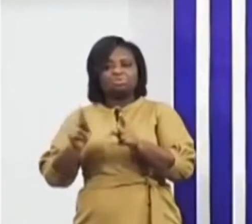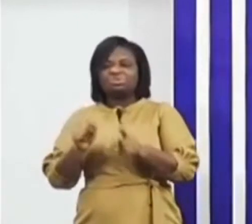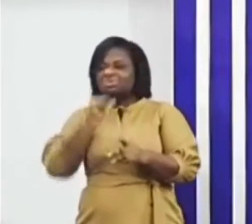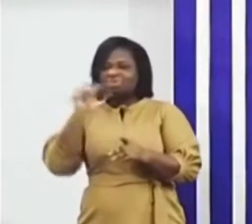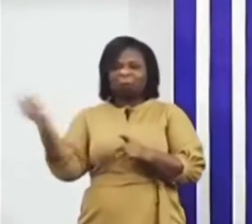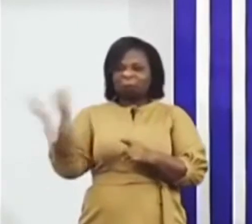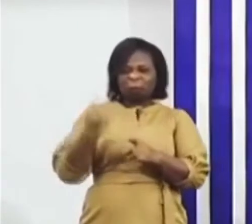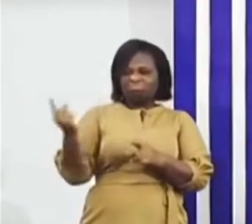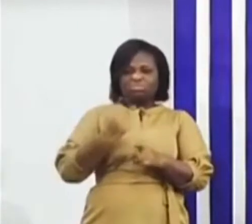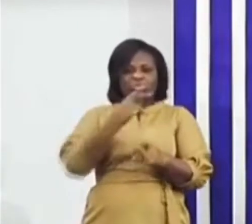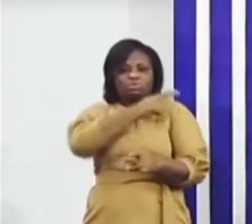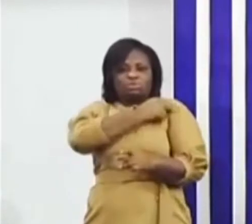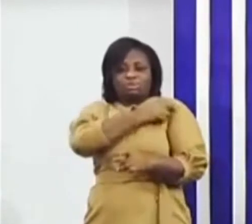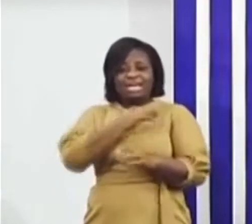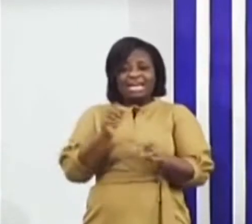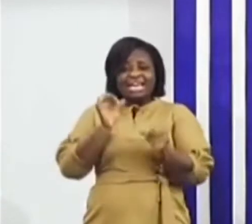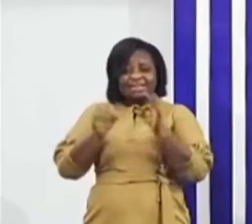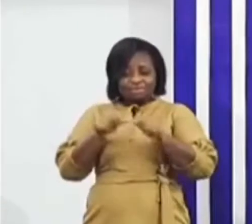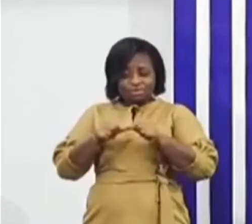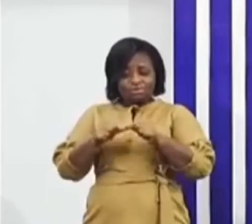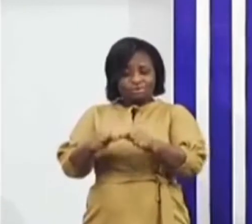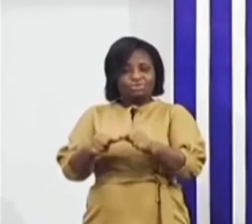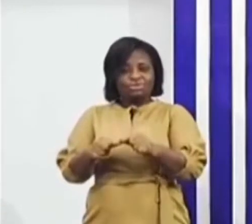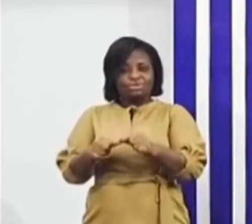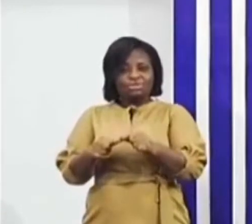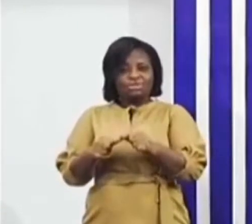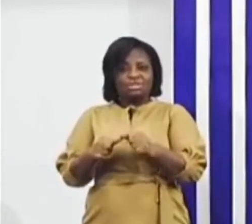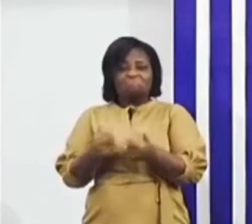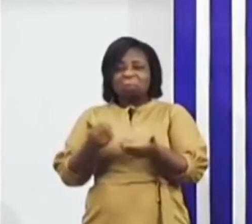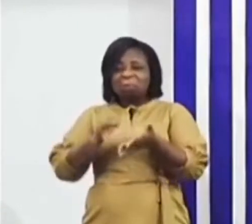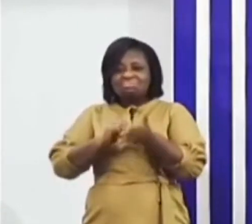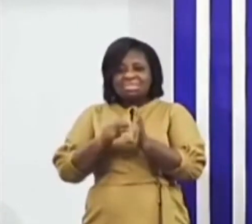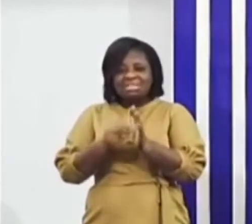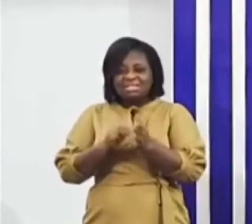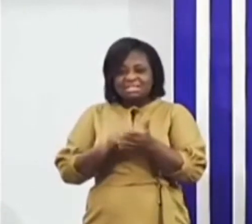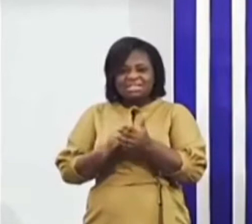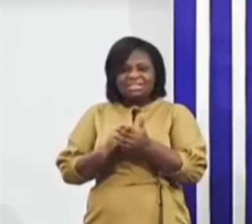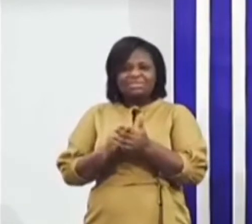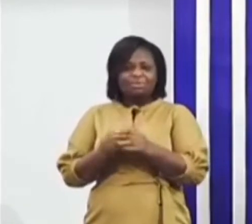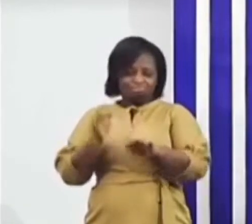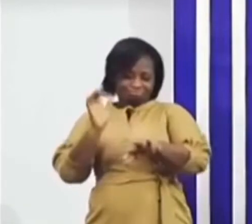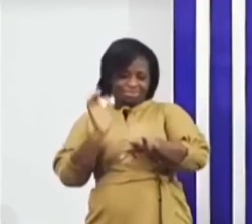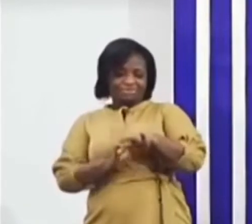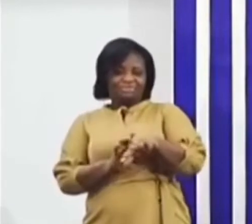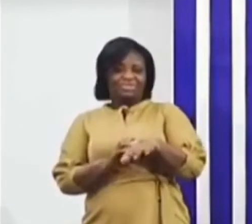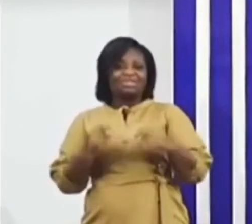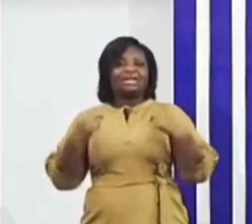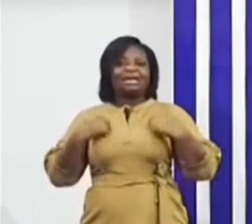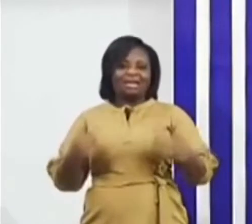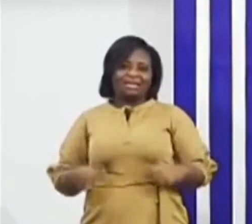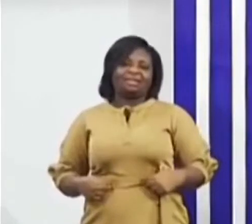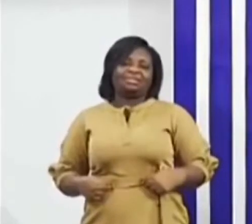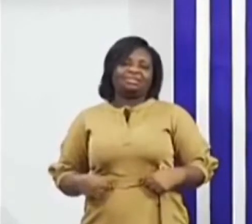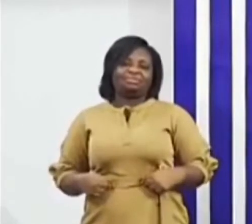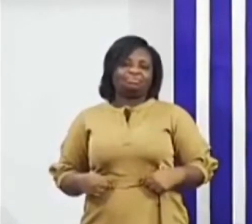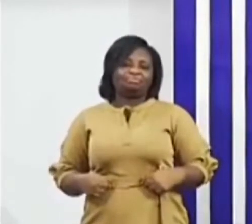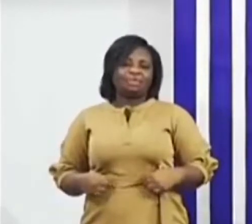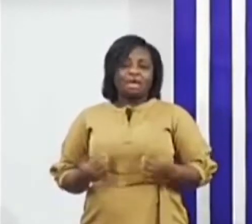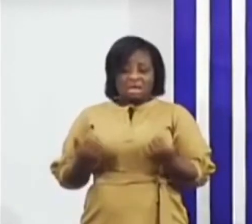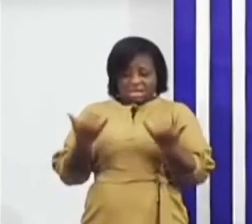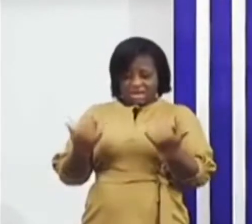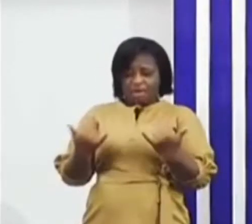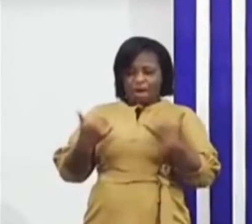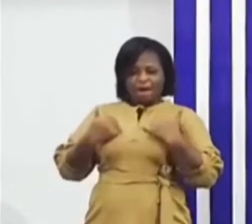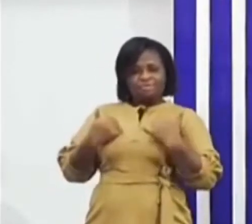if this goes on it will have consequential effect on health outcomes in the end measures that have been put in